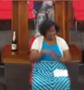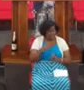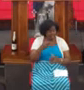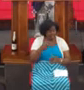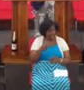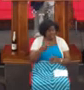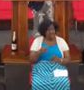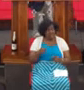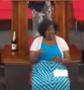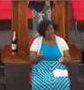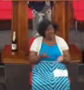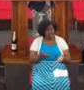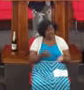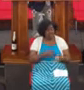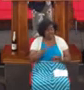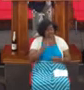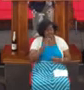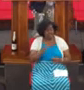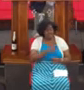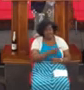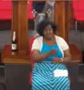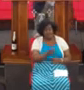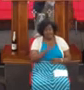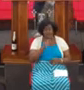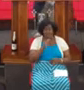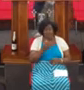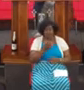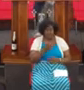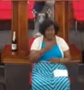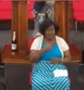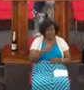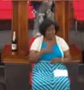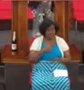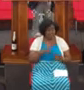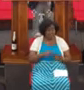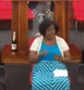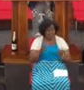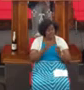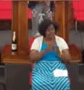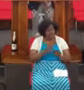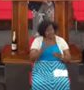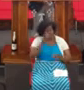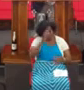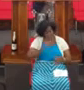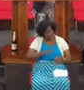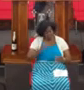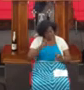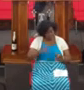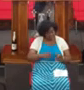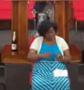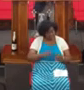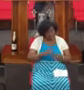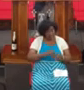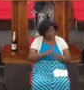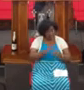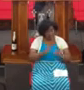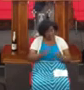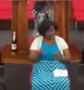And here it is, you do not want me to be a human being on the Sabbath